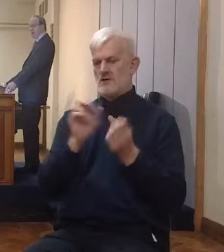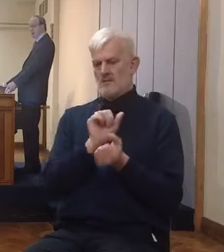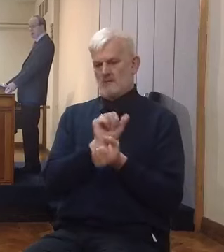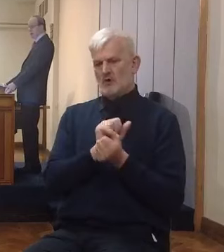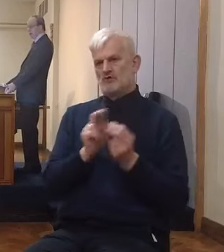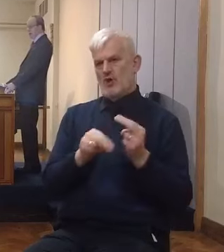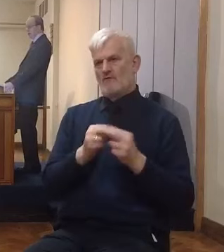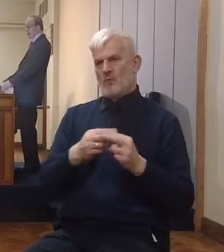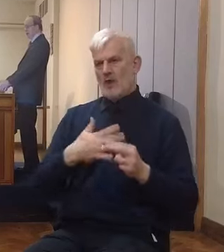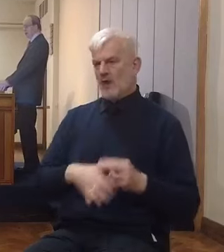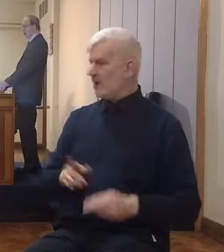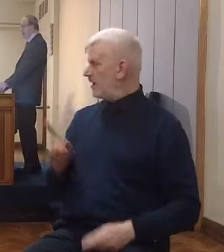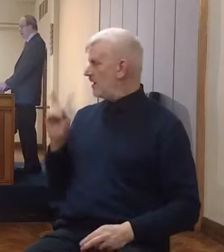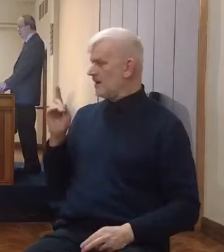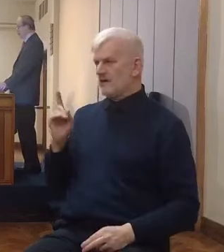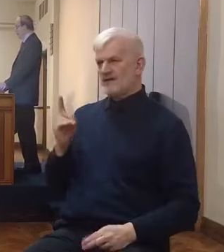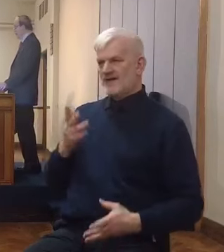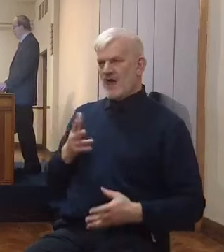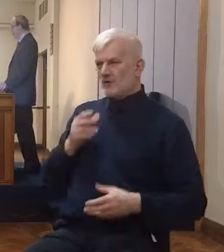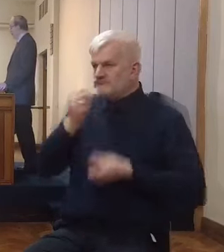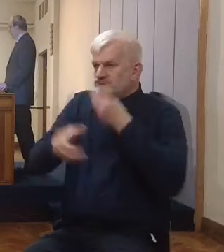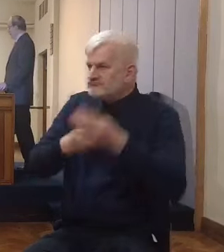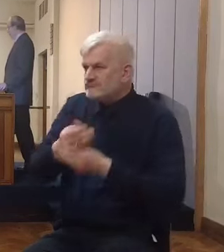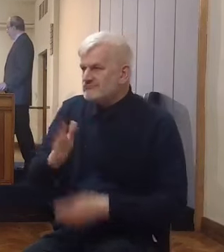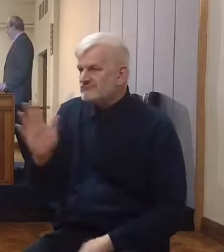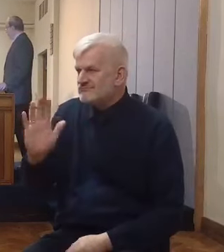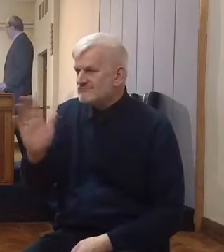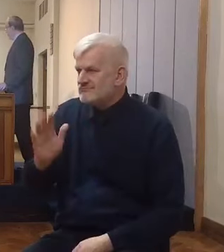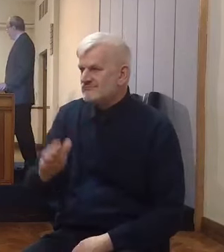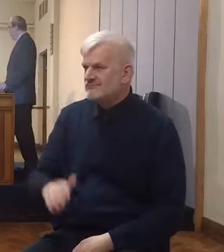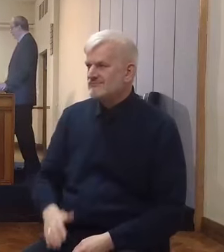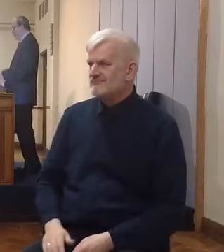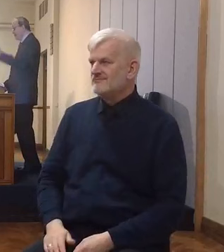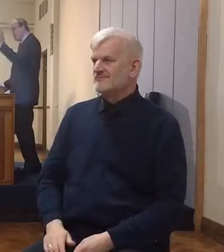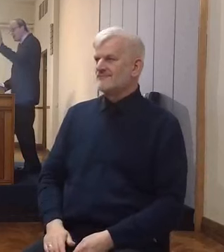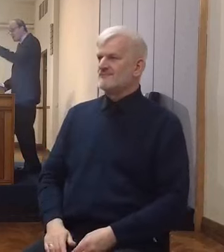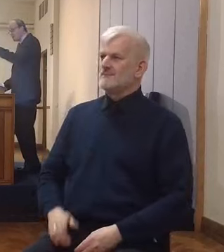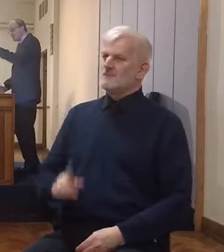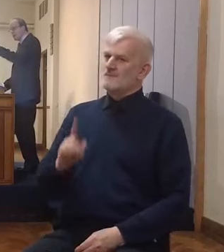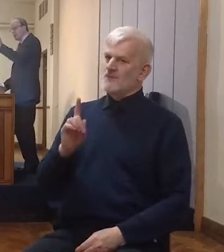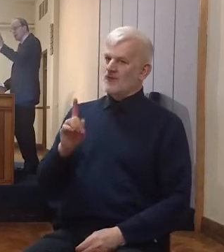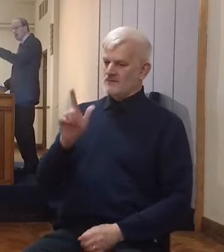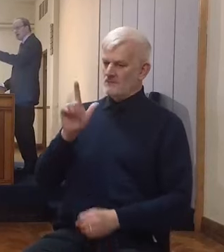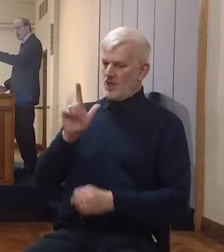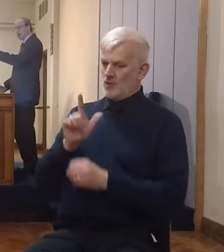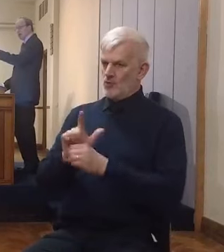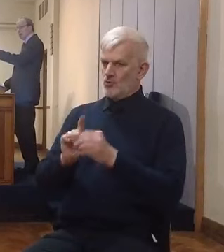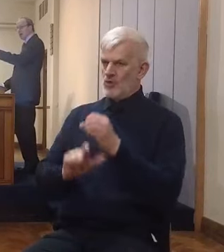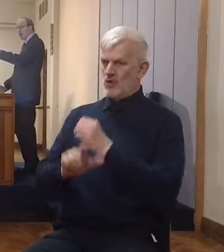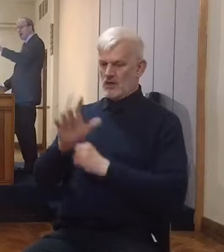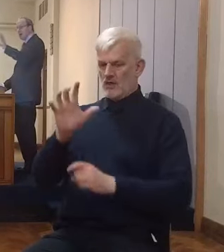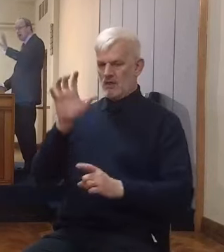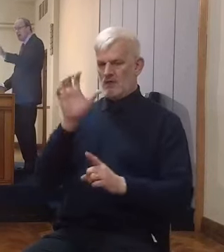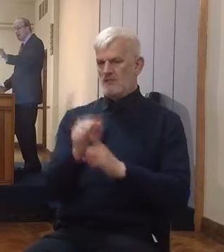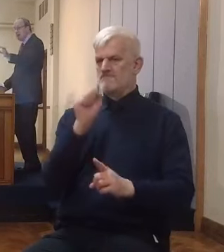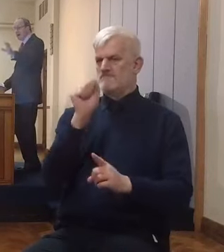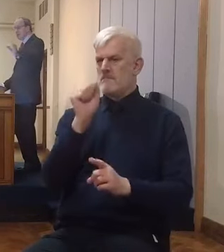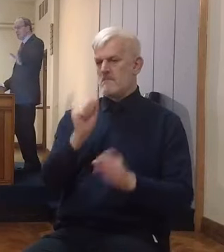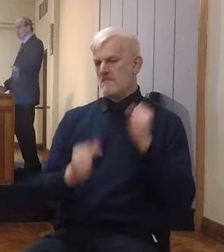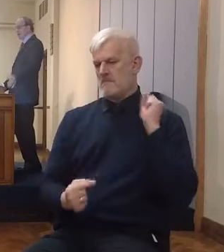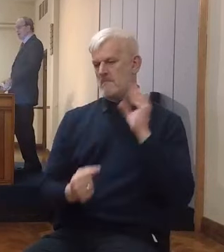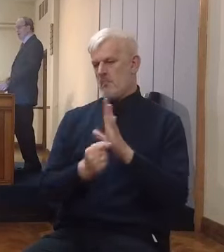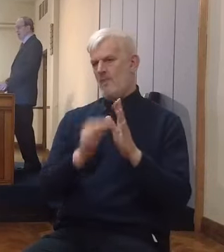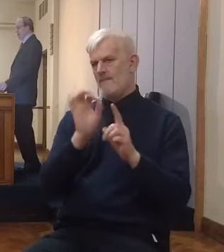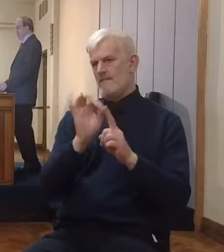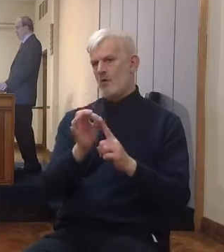Luther, well, it was a genius born directly from God. He hits the pivotal issue time